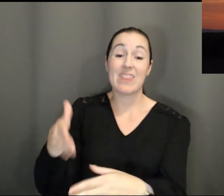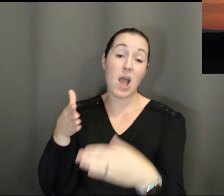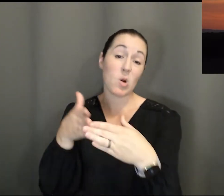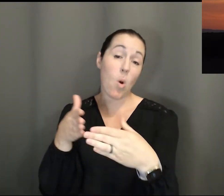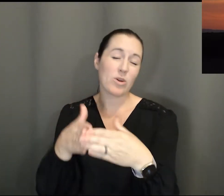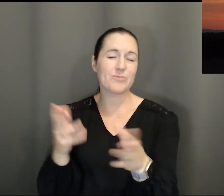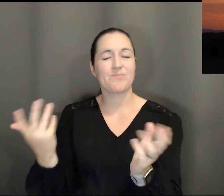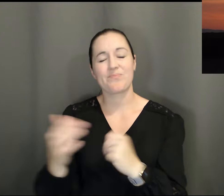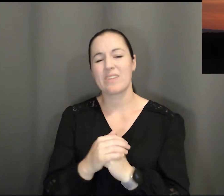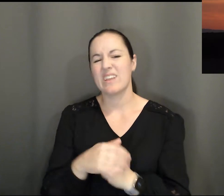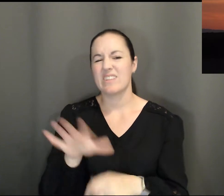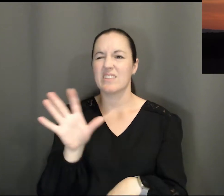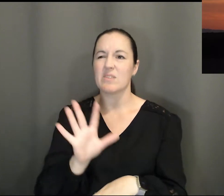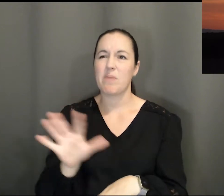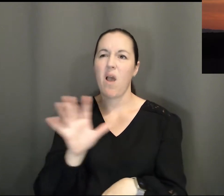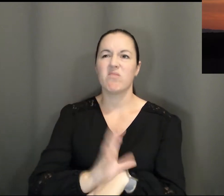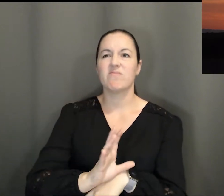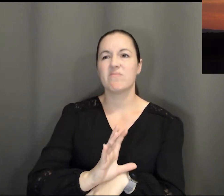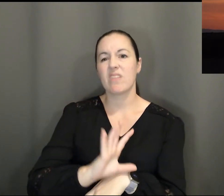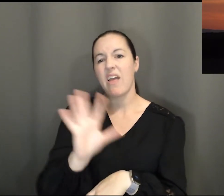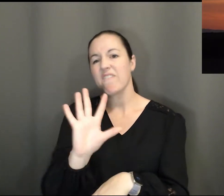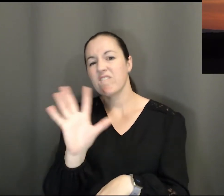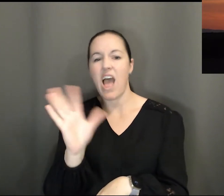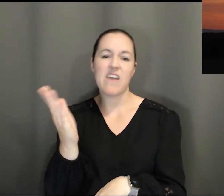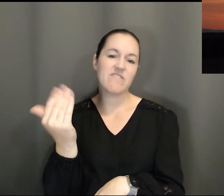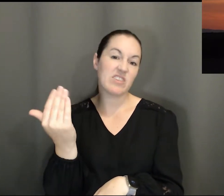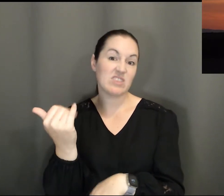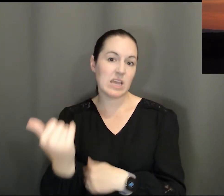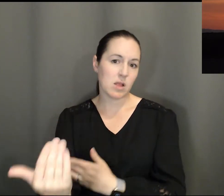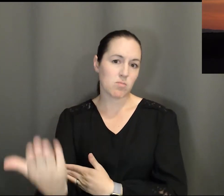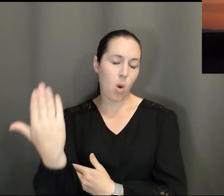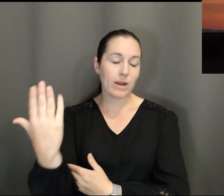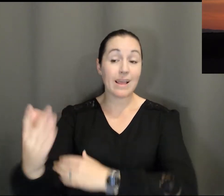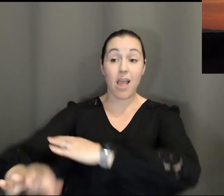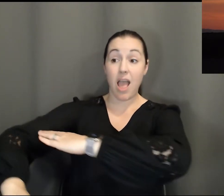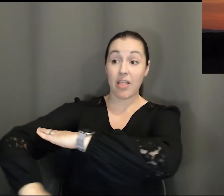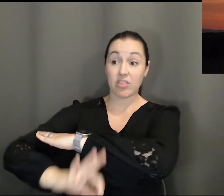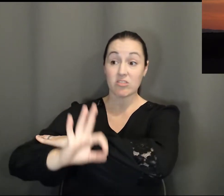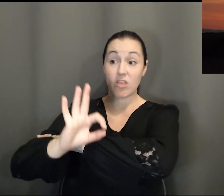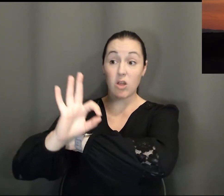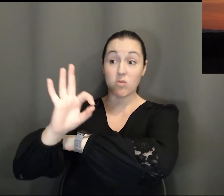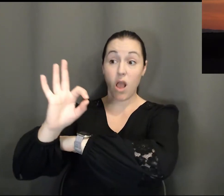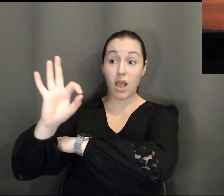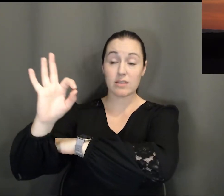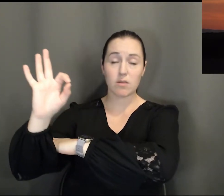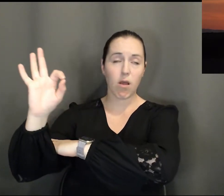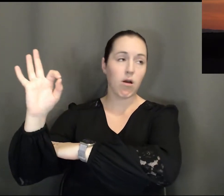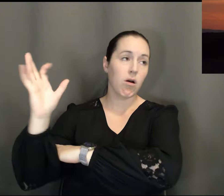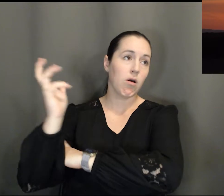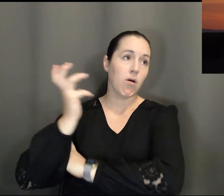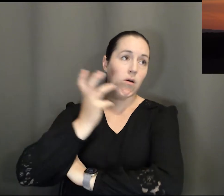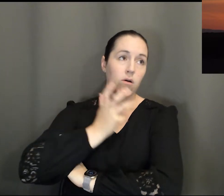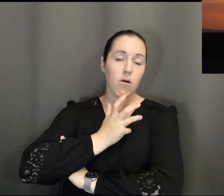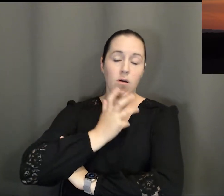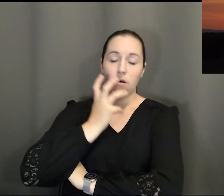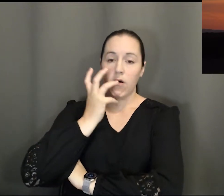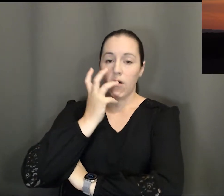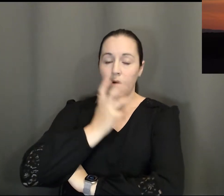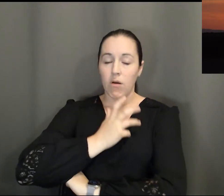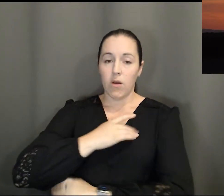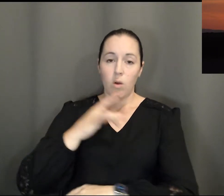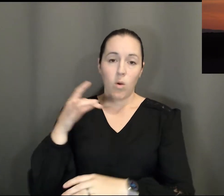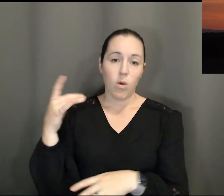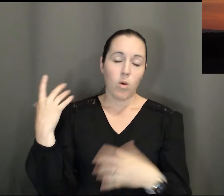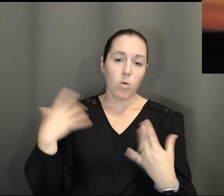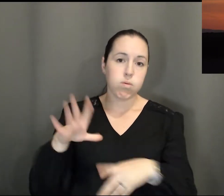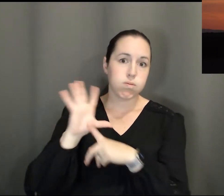so amazing, beautiful. They filled the morning sky. It actually left me speechless. I know you find that